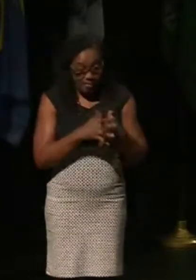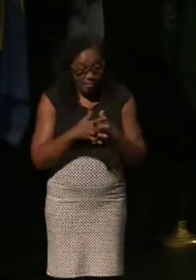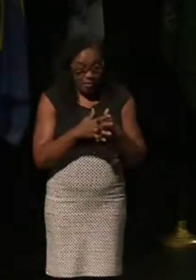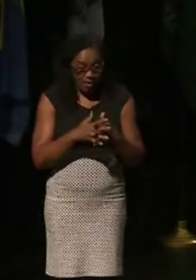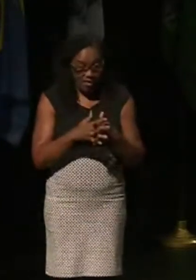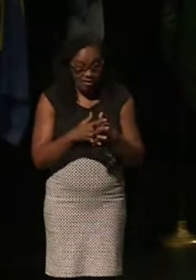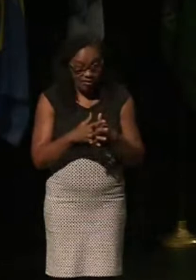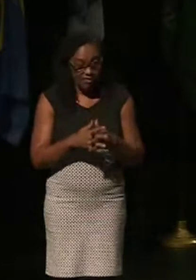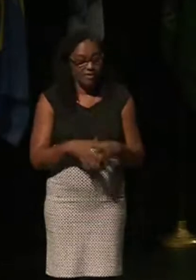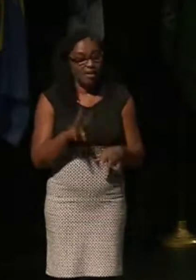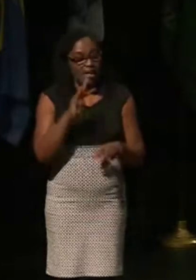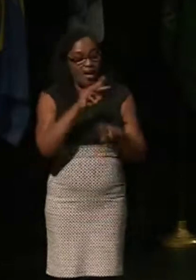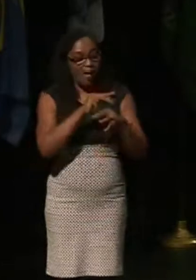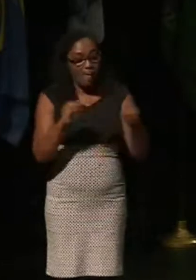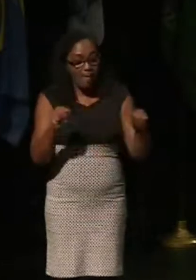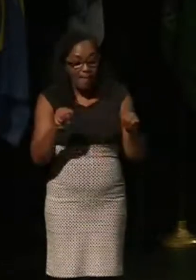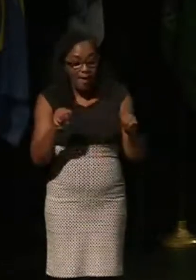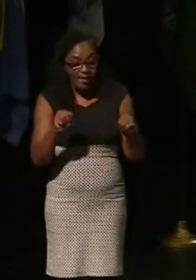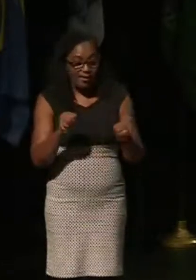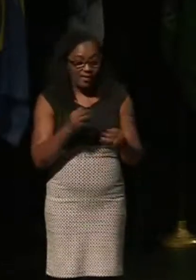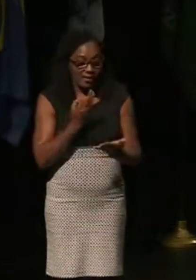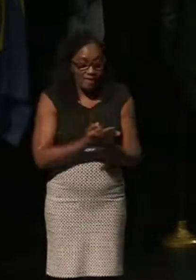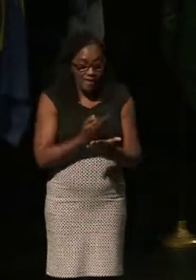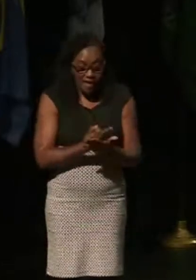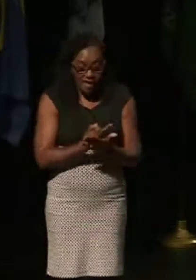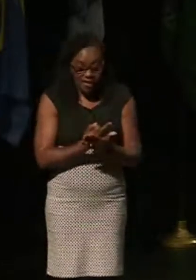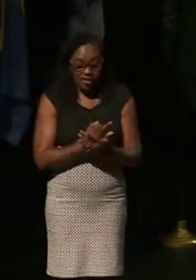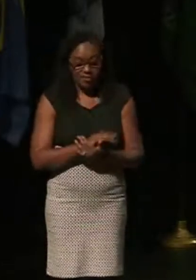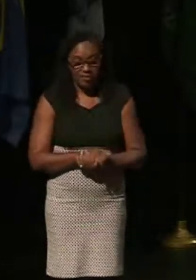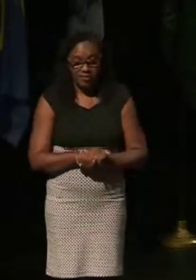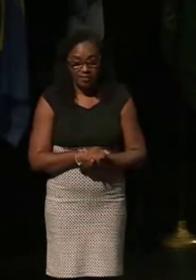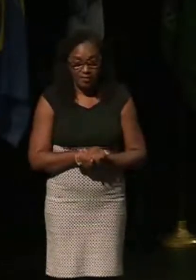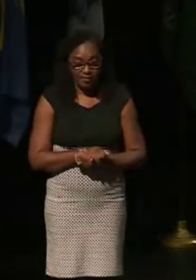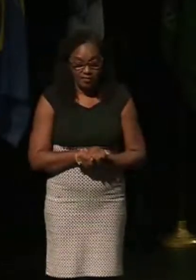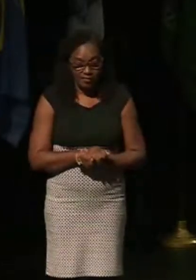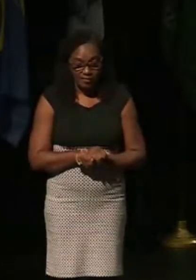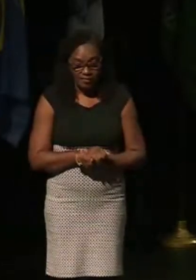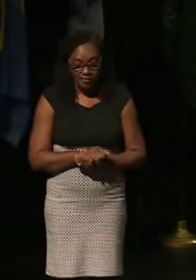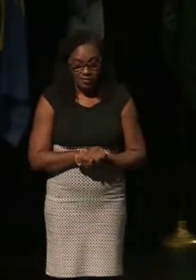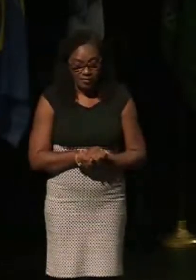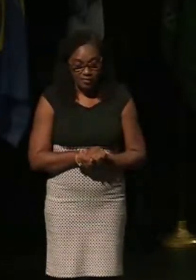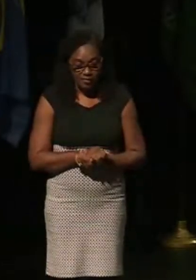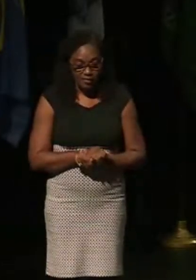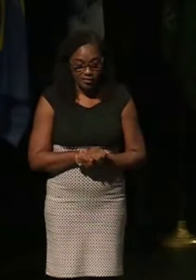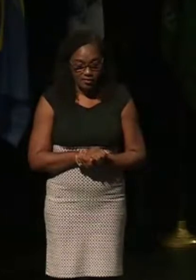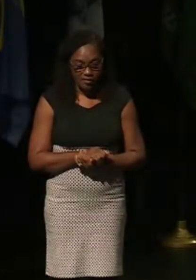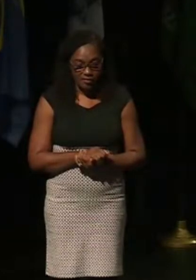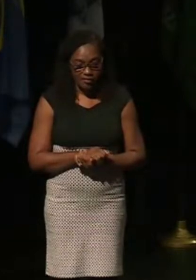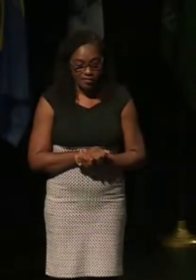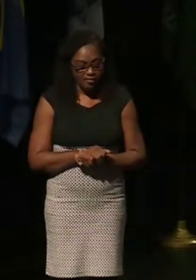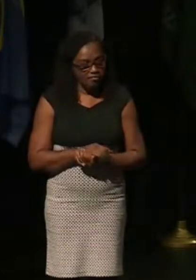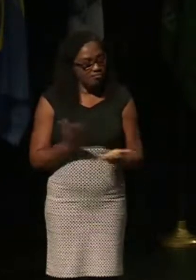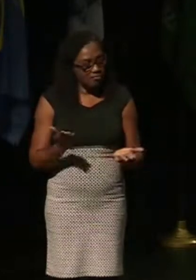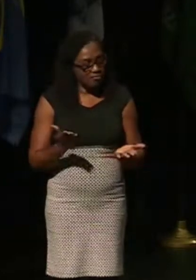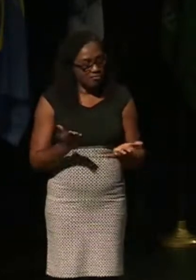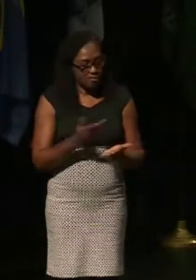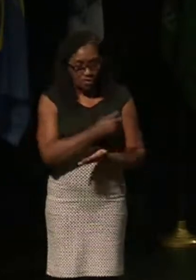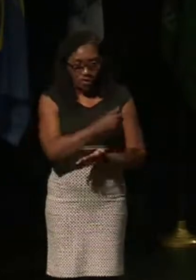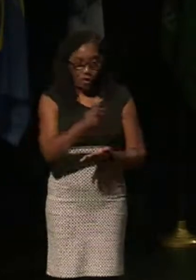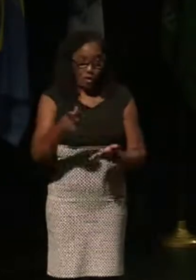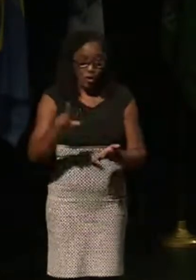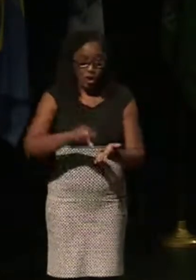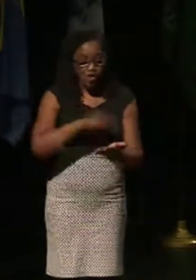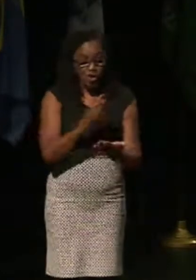a Master of Fine Arts degree in Technical Design and Production. So, as a graduate of